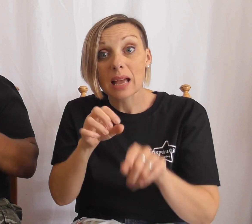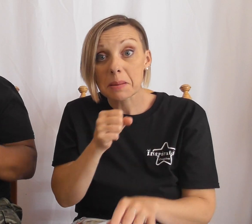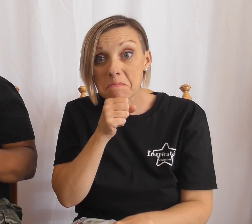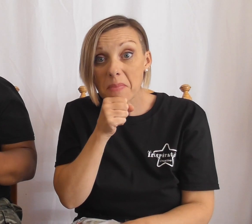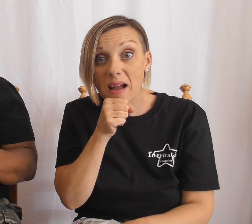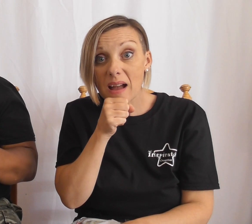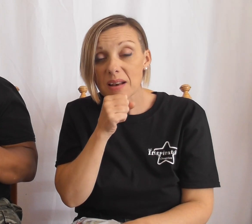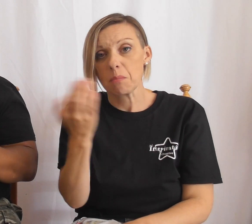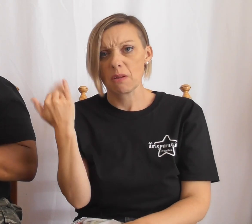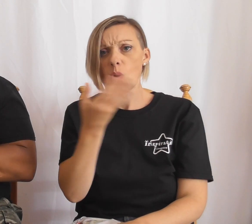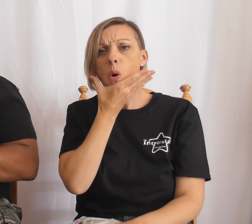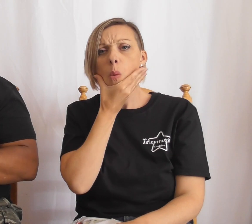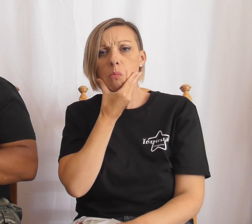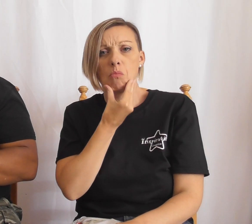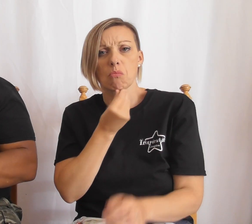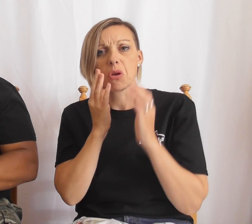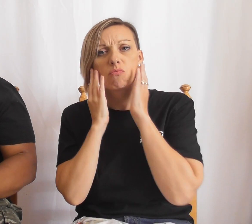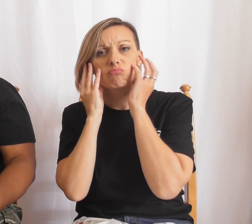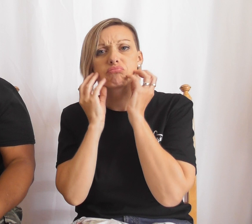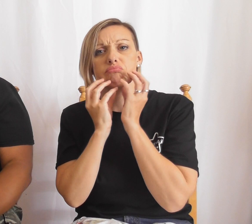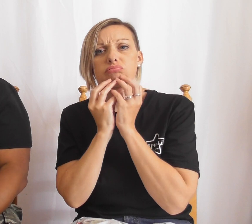he was dirty and smelly.